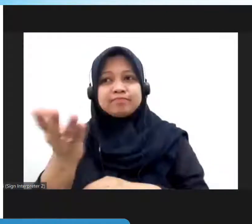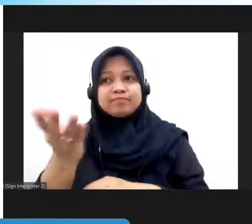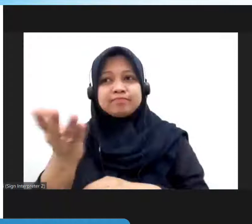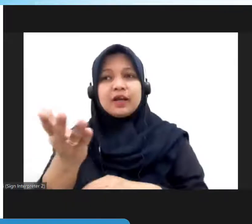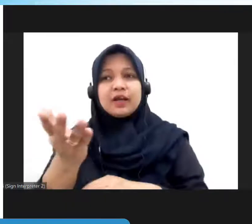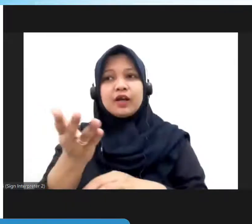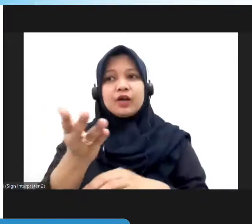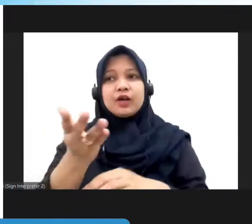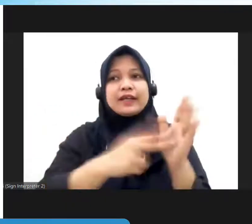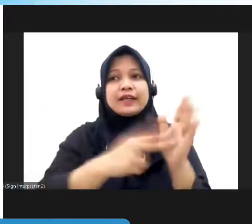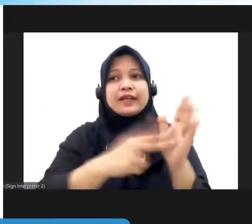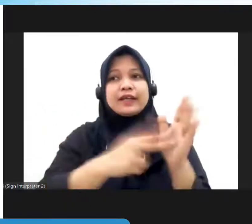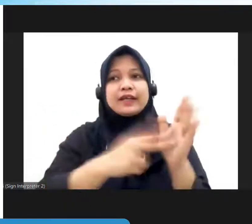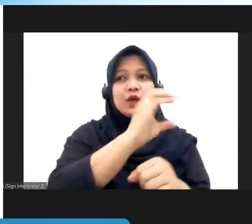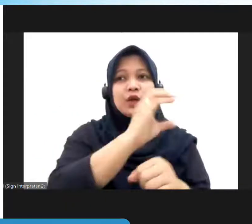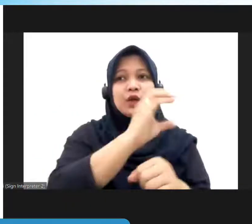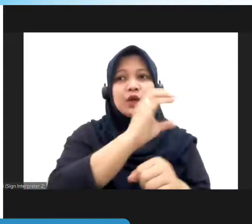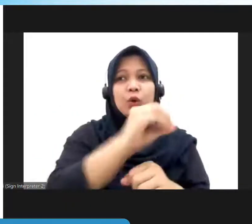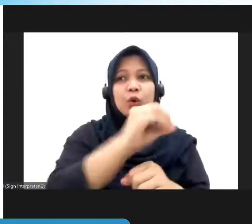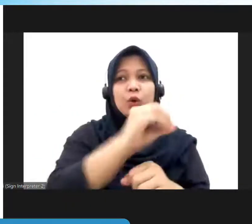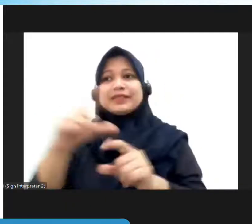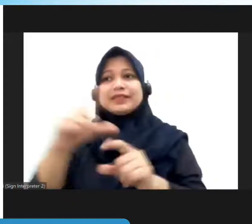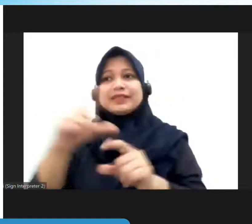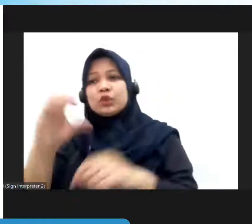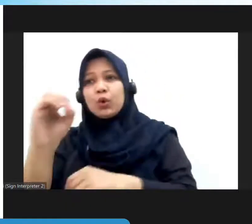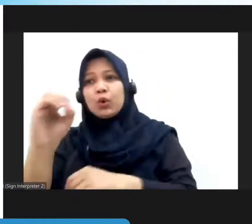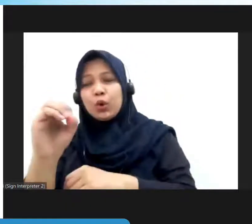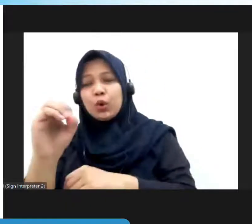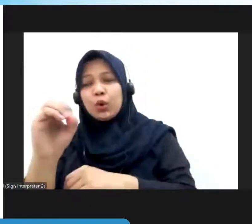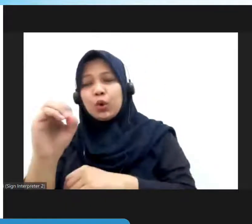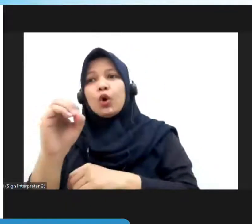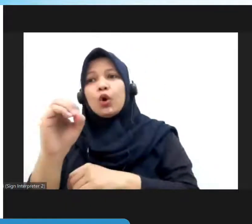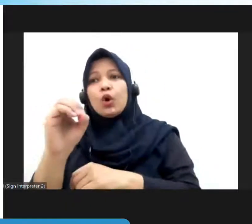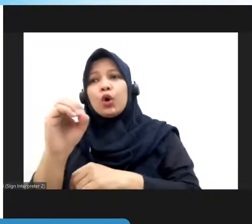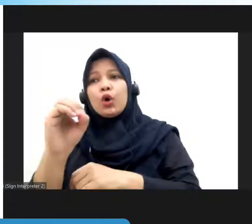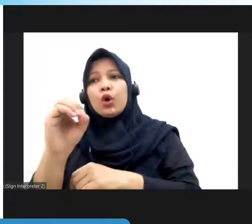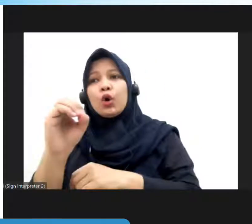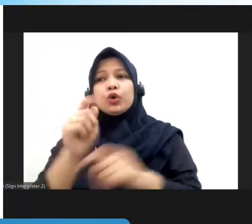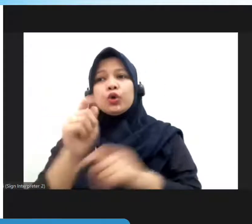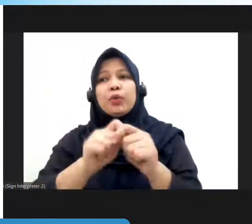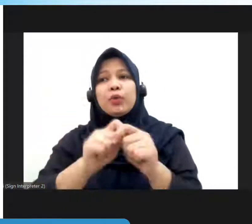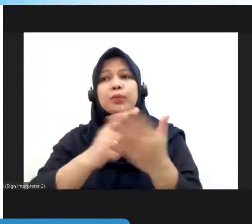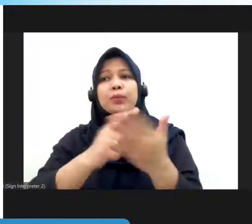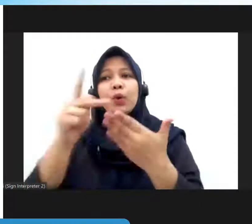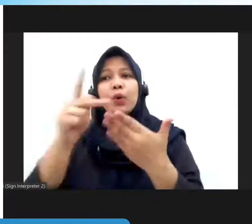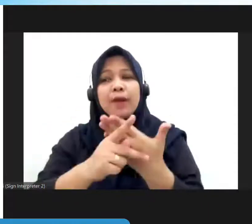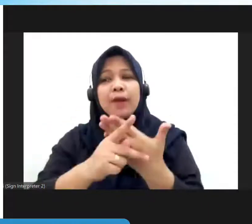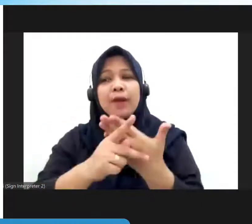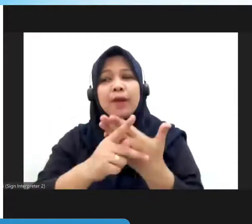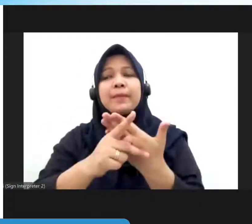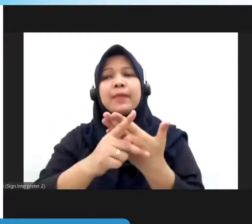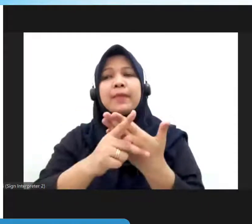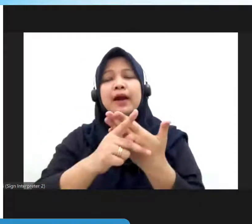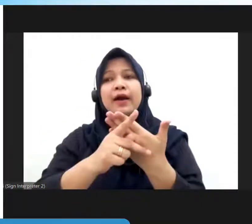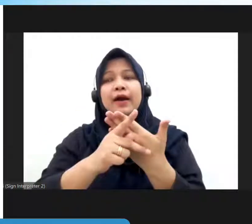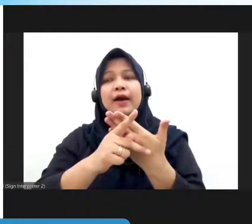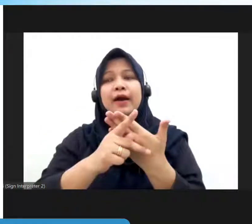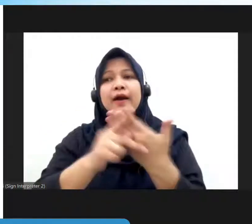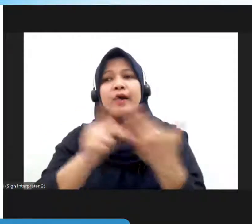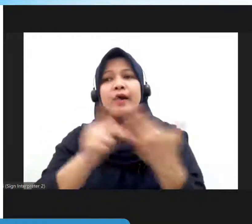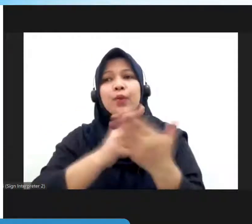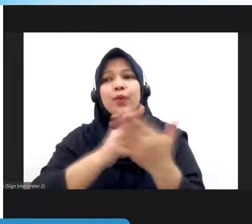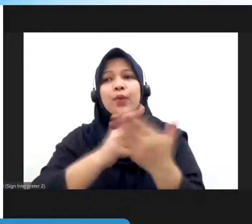we seriously need to see for any our program how we are empowering the